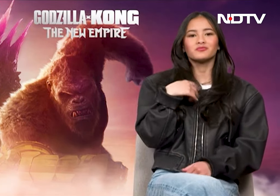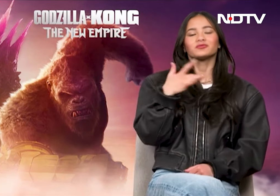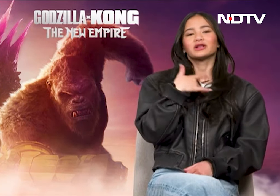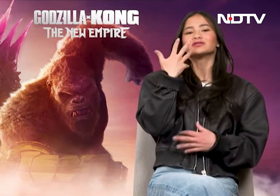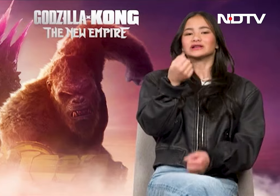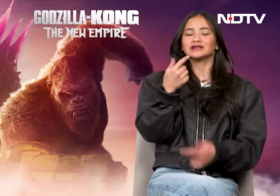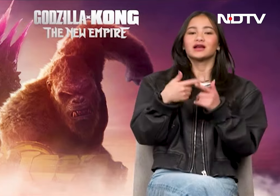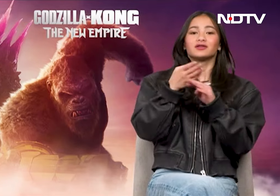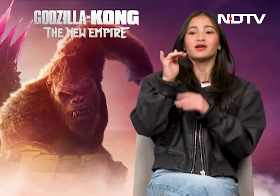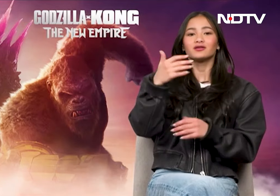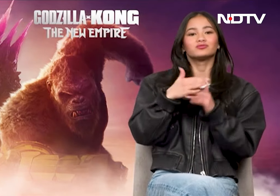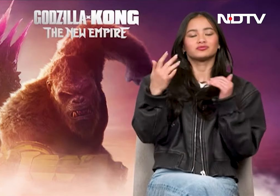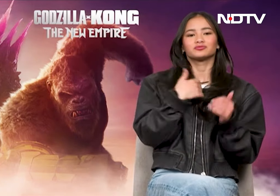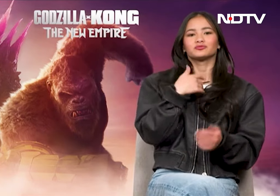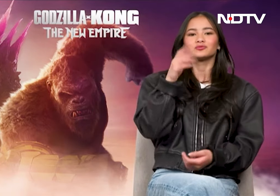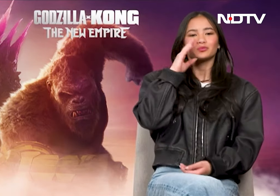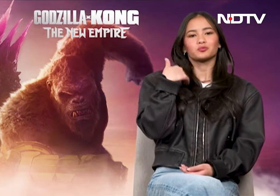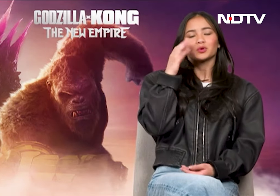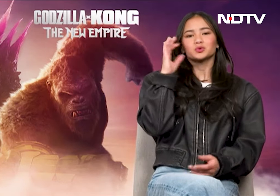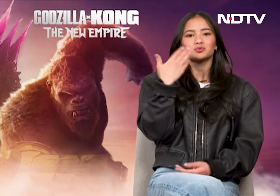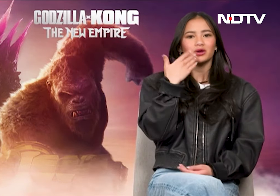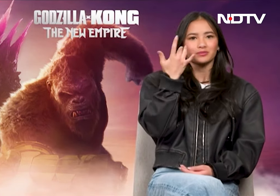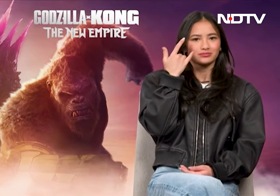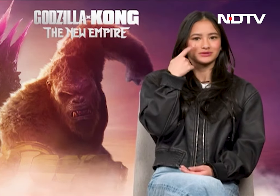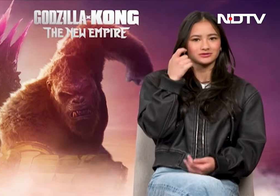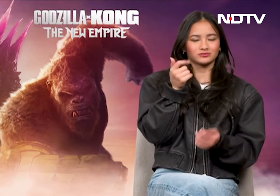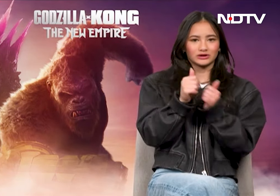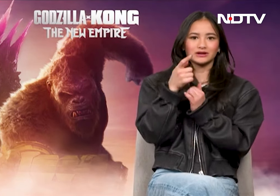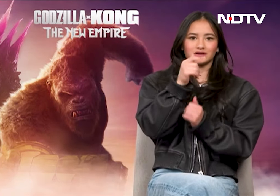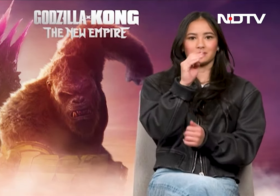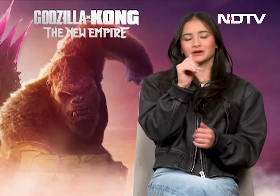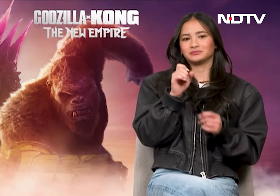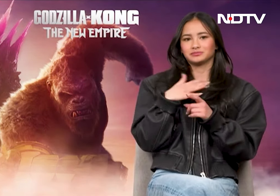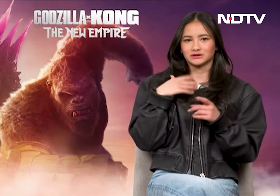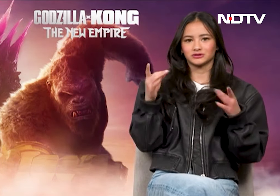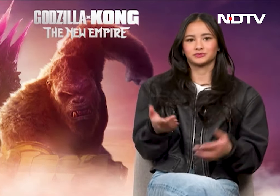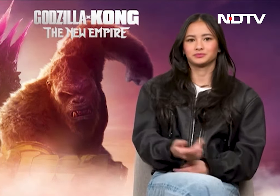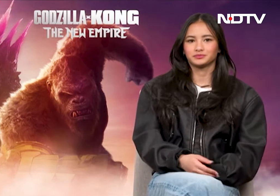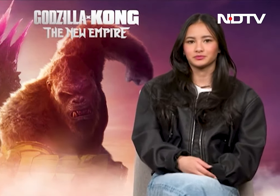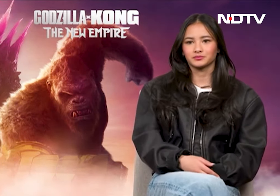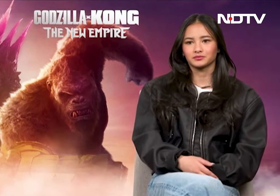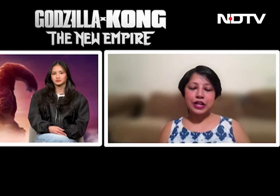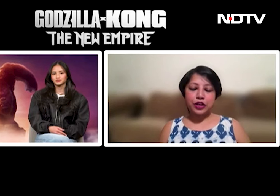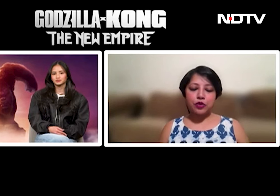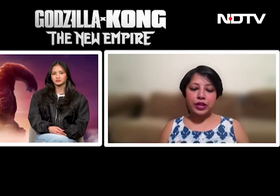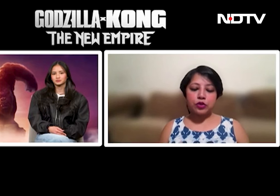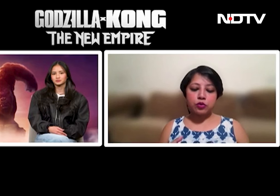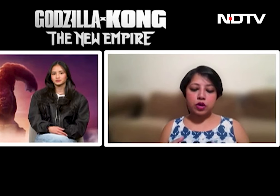So I felt confident after arriving to Australia. And it was such a great time with Adam as my director. You know, when you